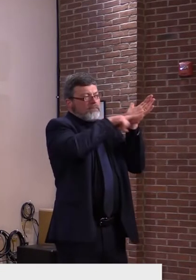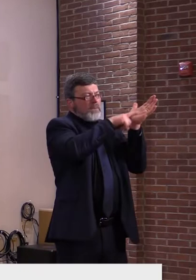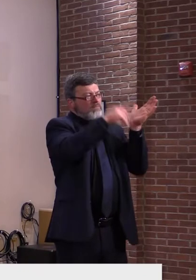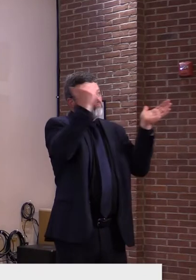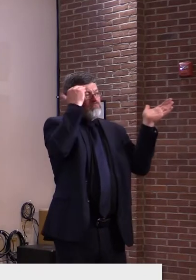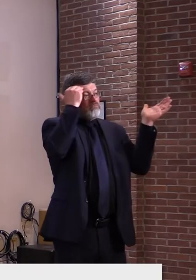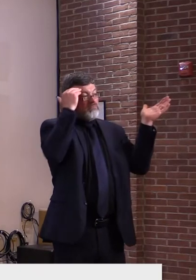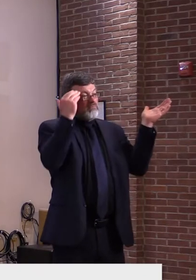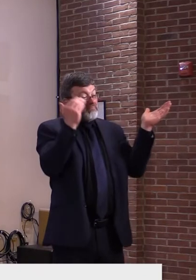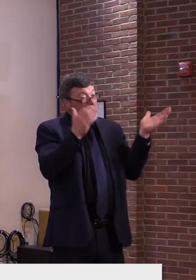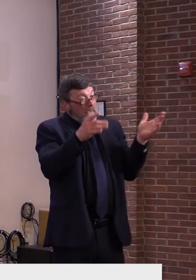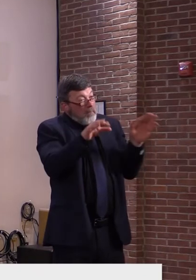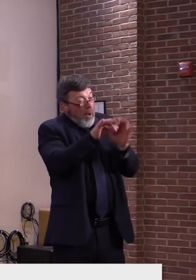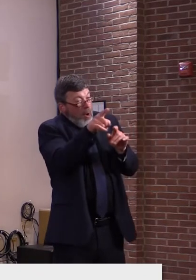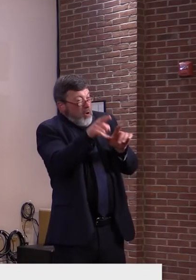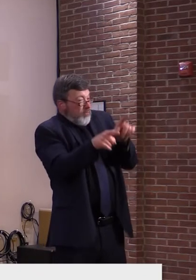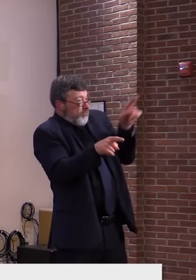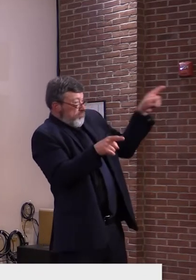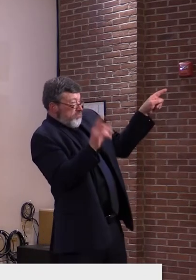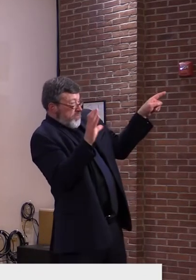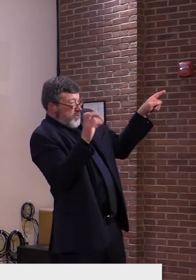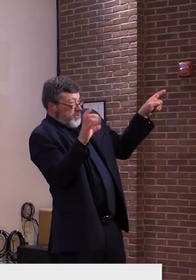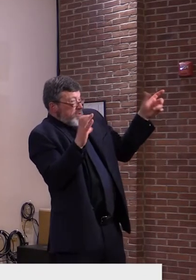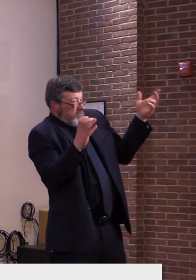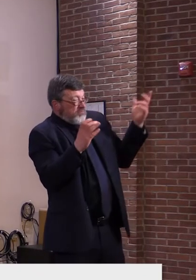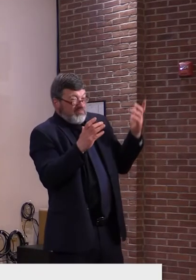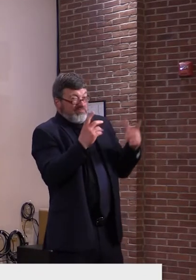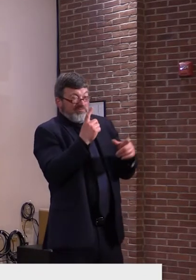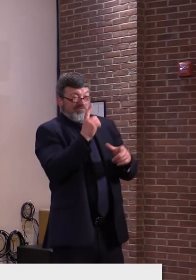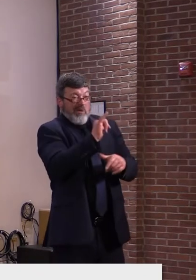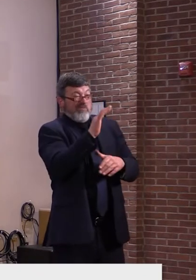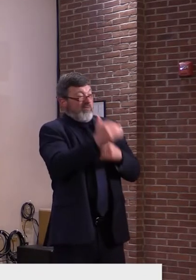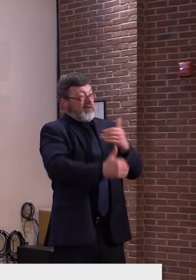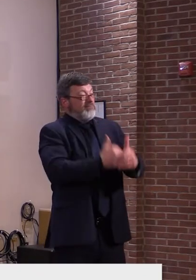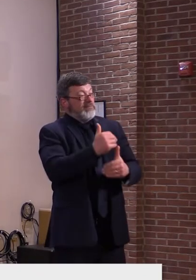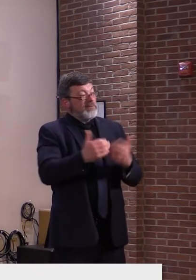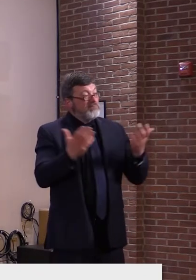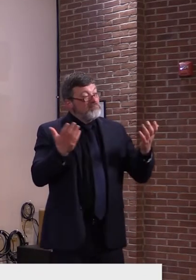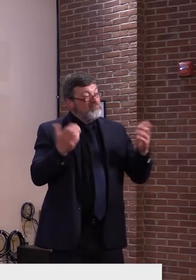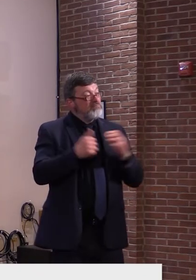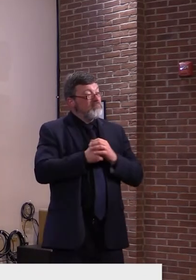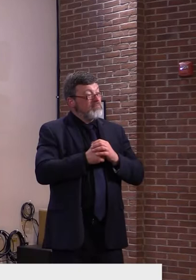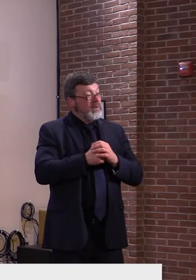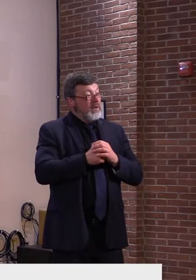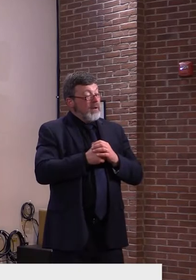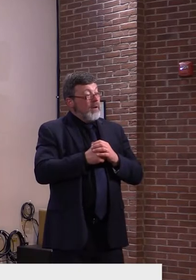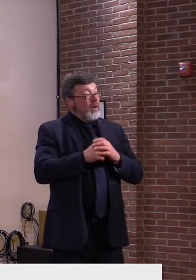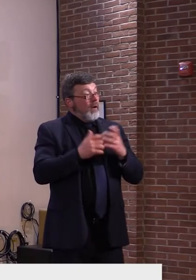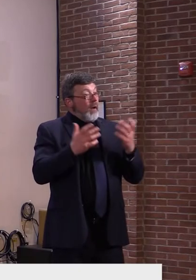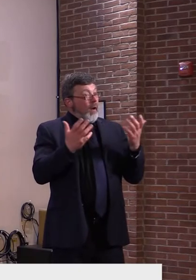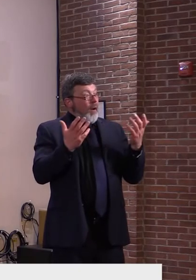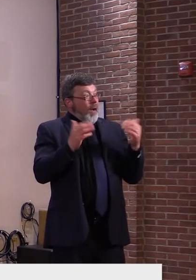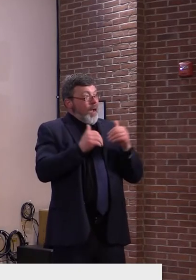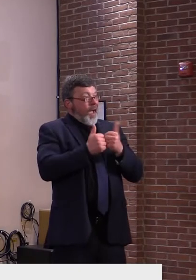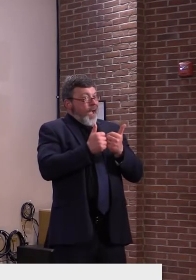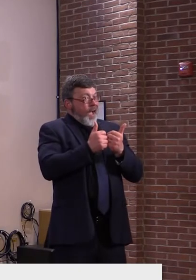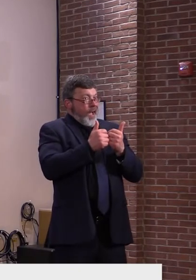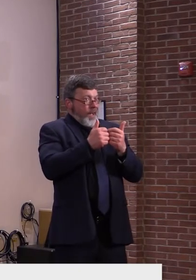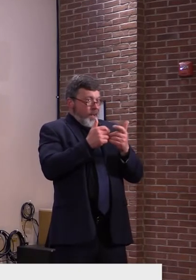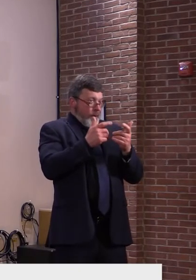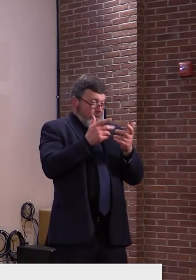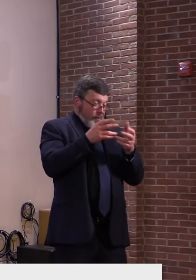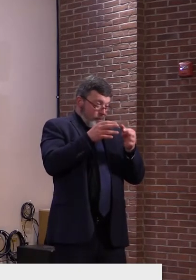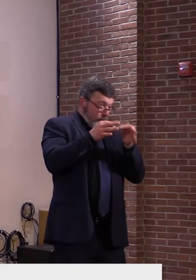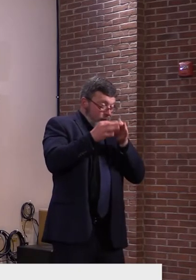plausible and biologically implausible explanations for various types